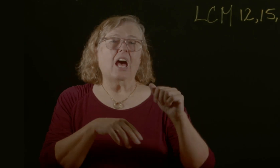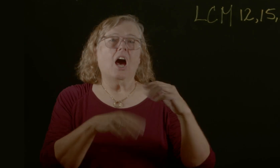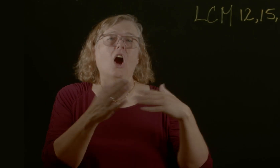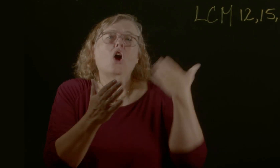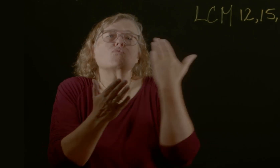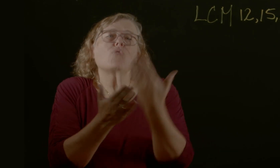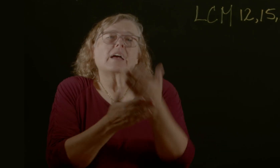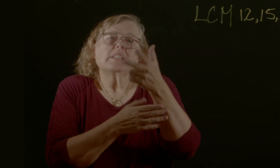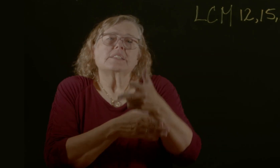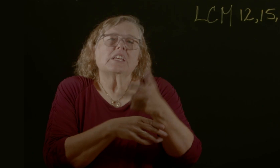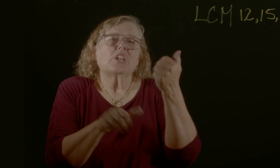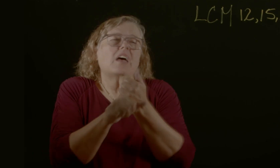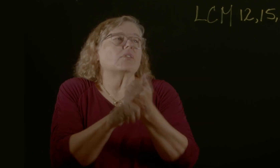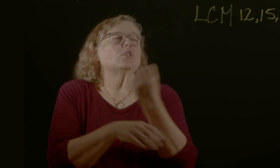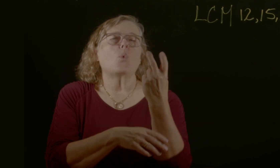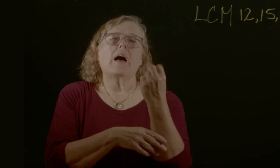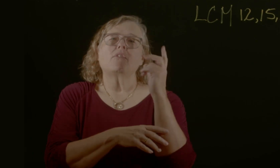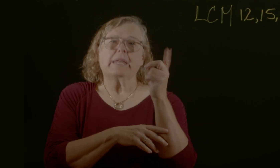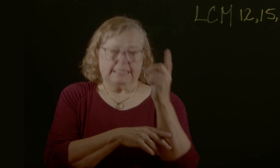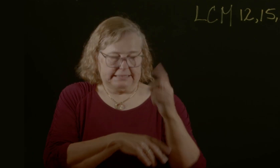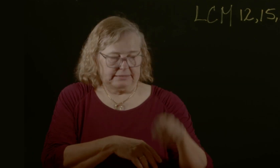It arrives at the station every 12 minutes.